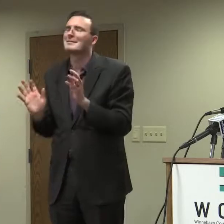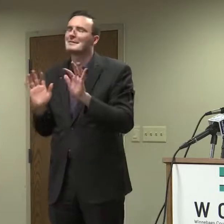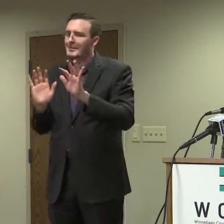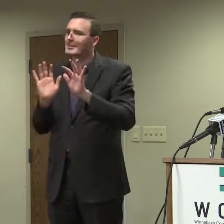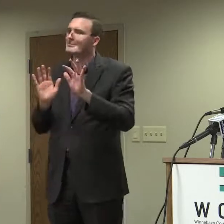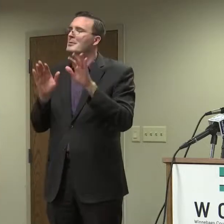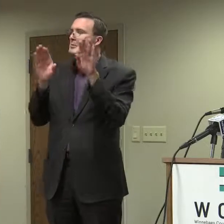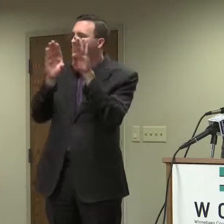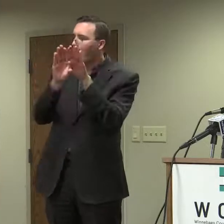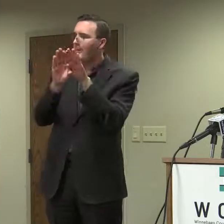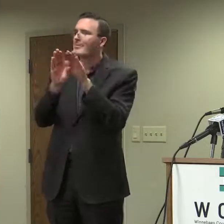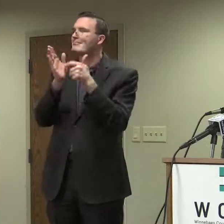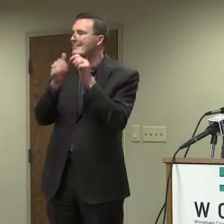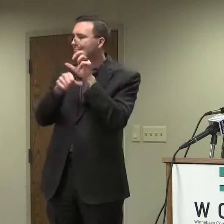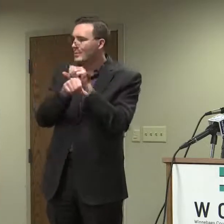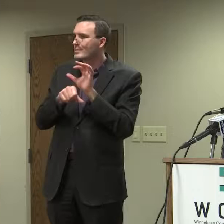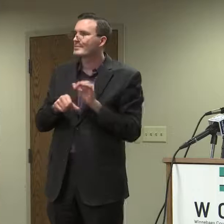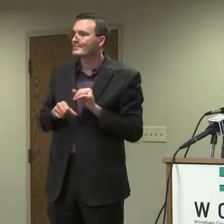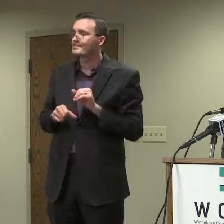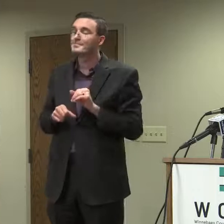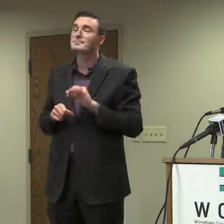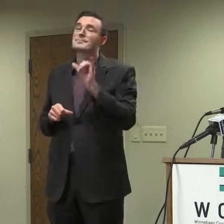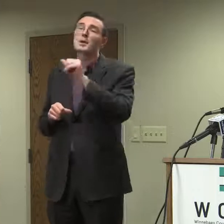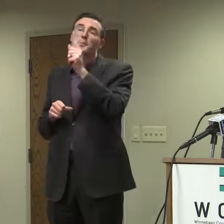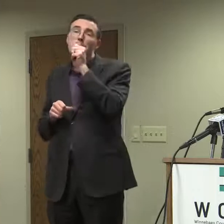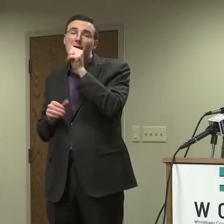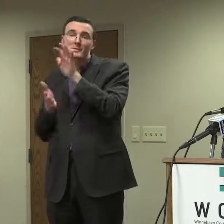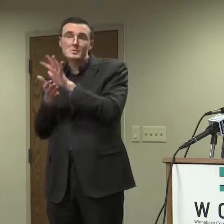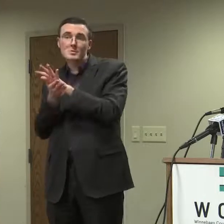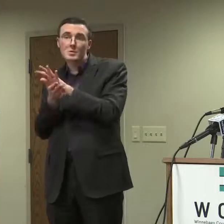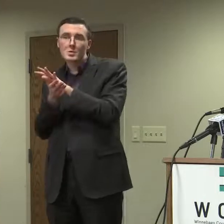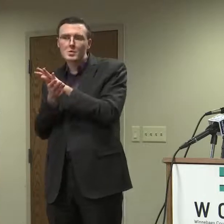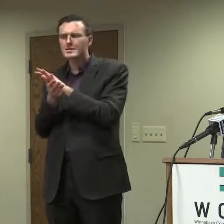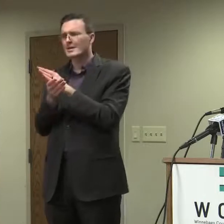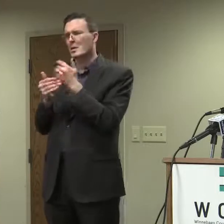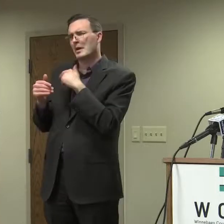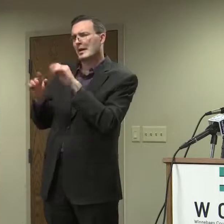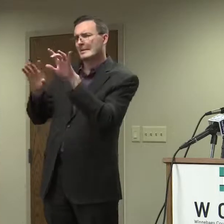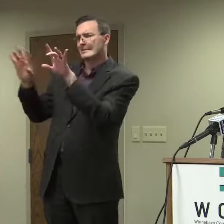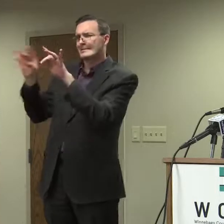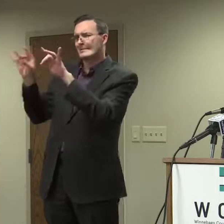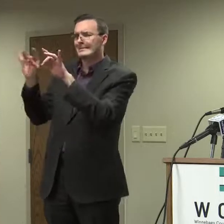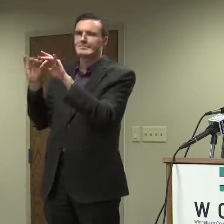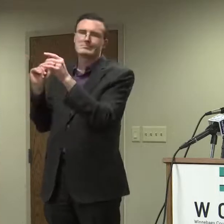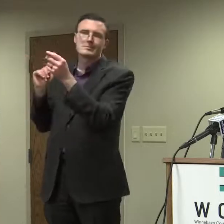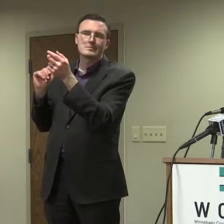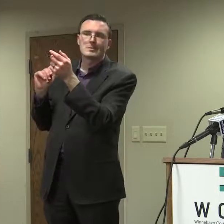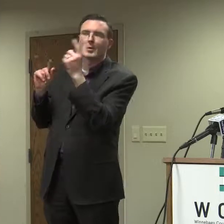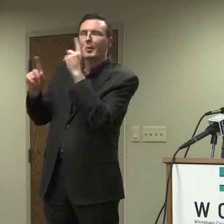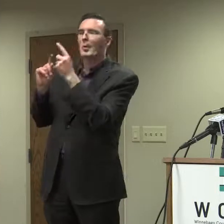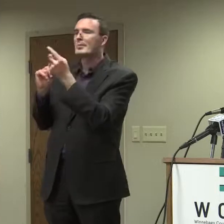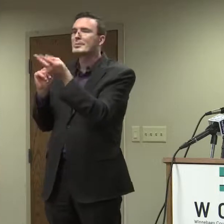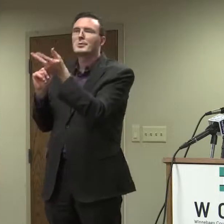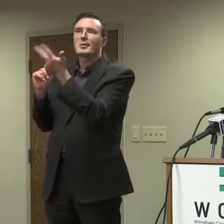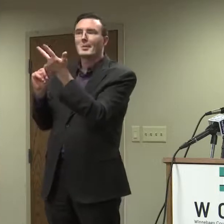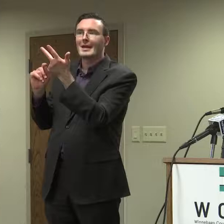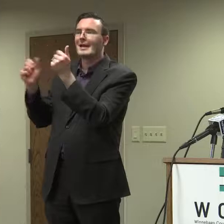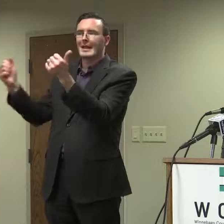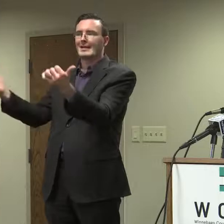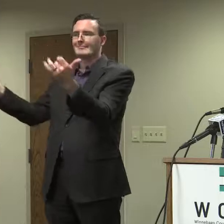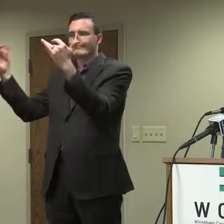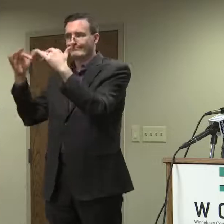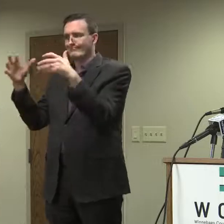private schools, and so we're pulling them together. Maybe 2 or 3 of them will come together location-wise to vaccinate. And of course,